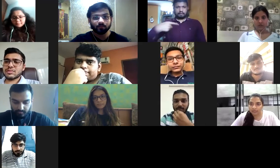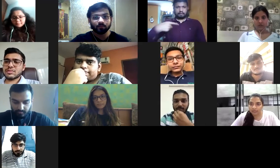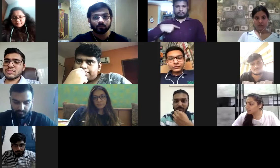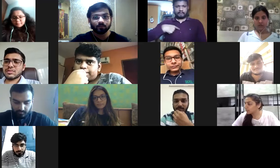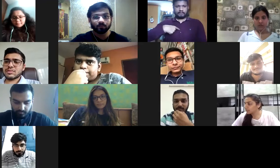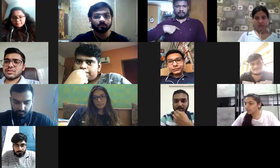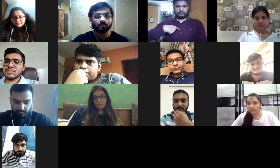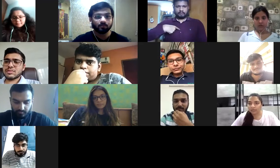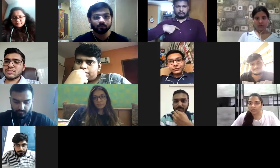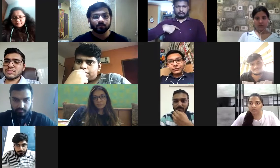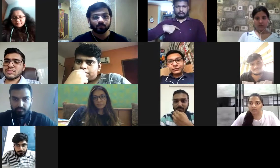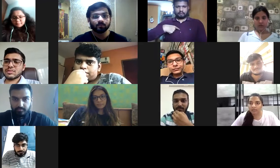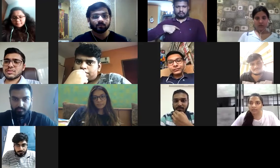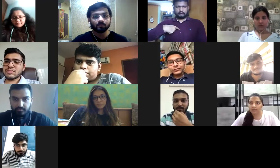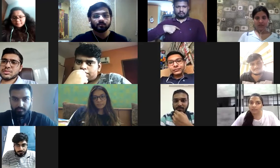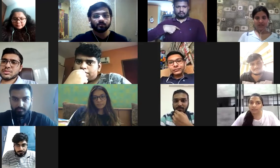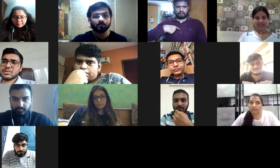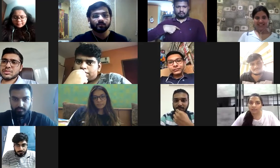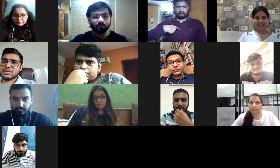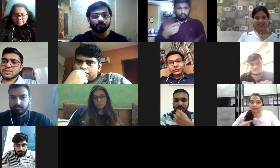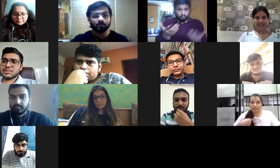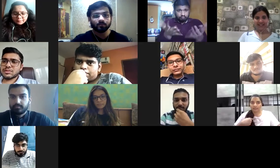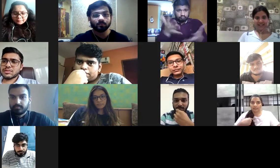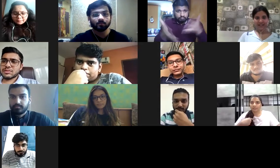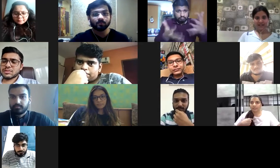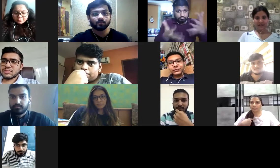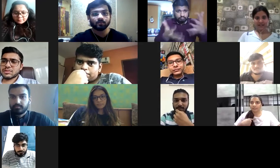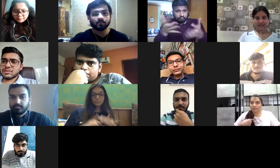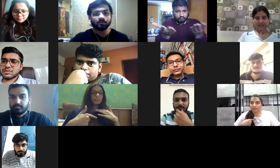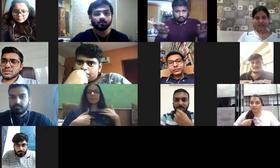I. This is sign for I. So you all have to sign.